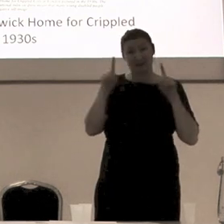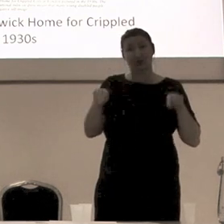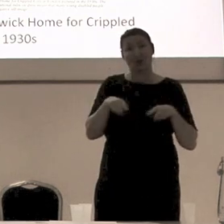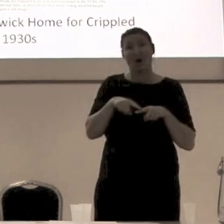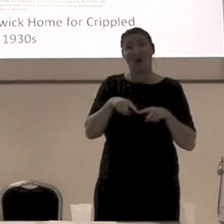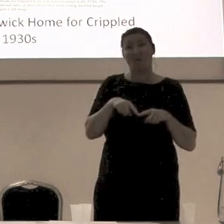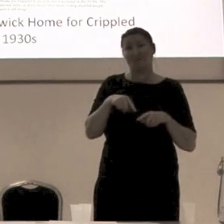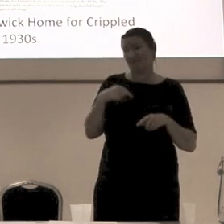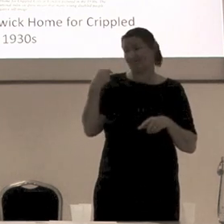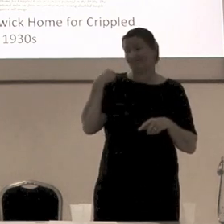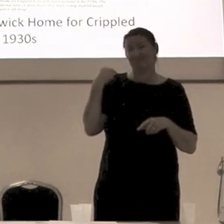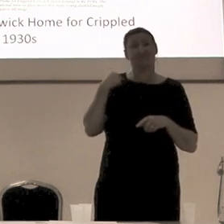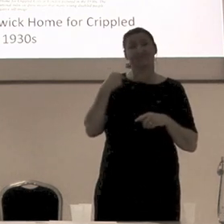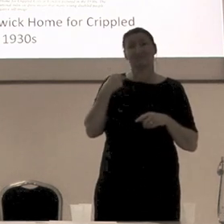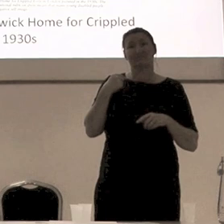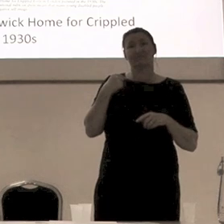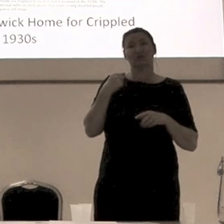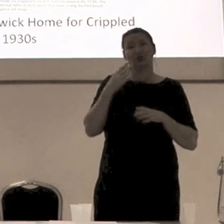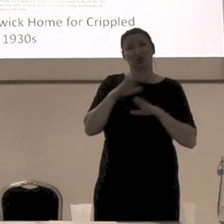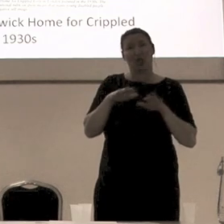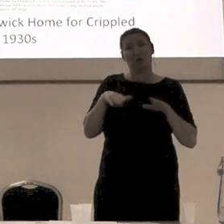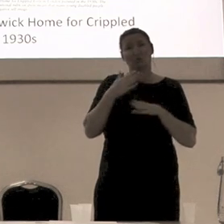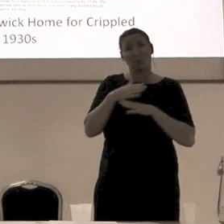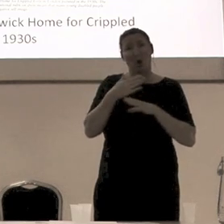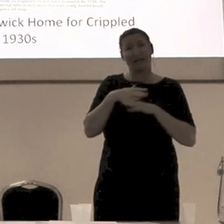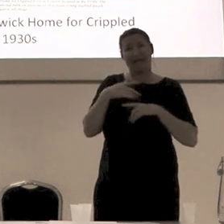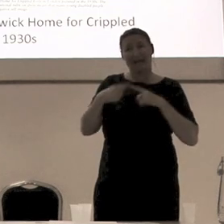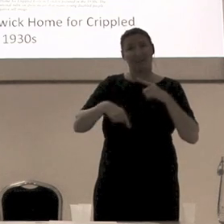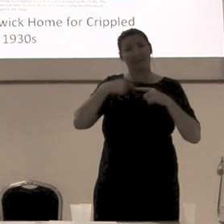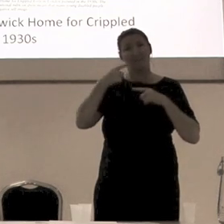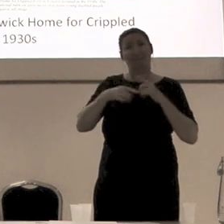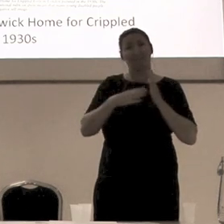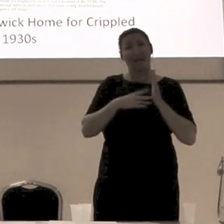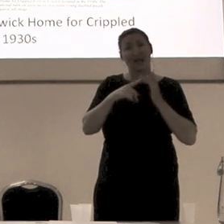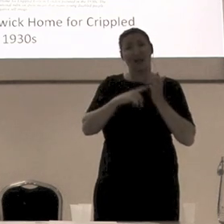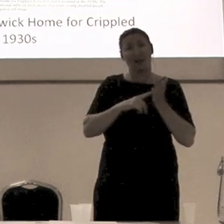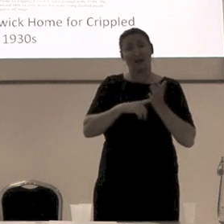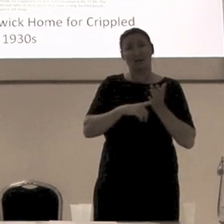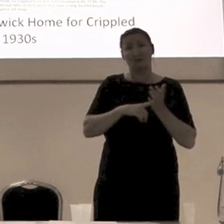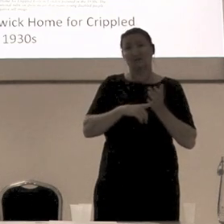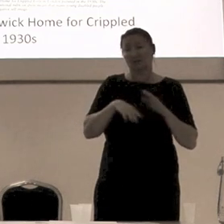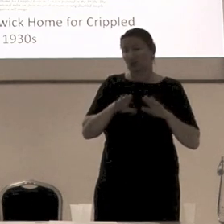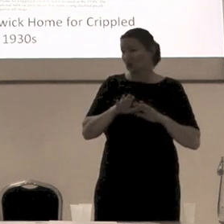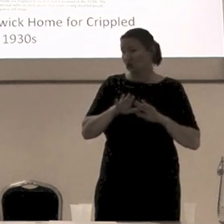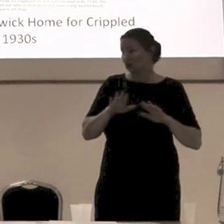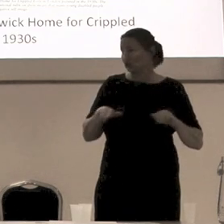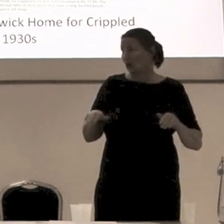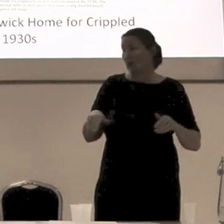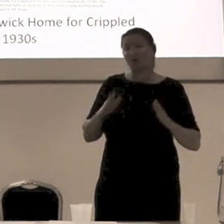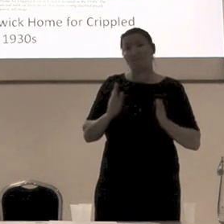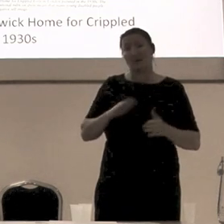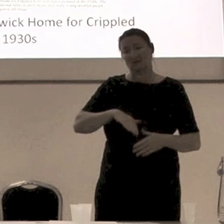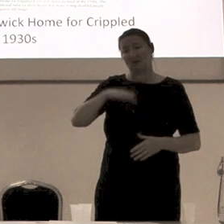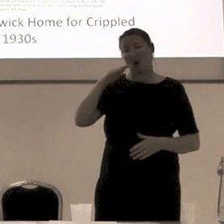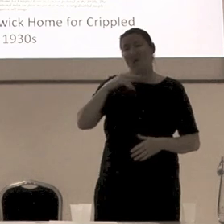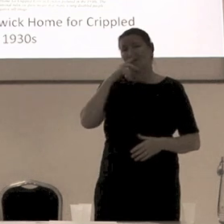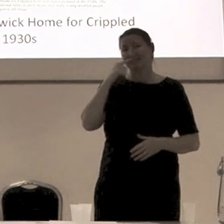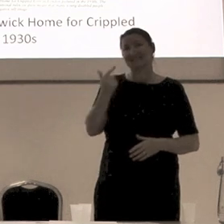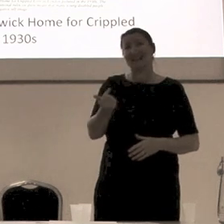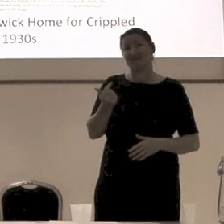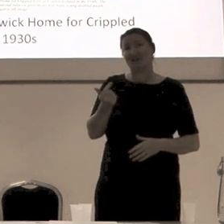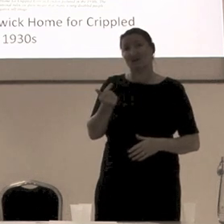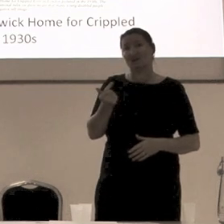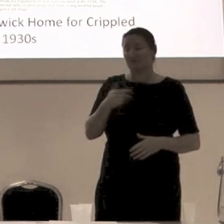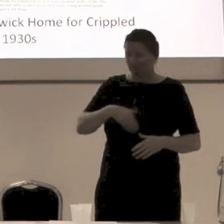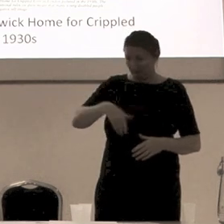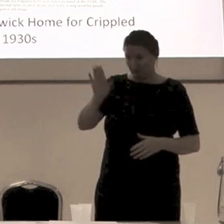19th century. It was common for children, initially they said they had to be over 7, which isn't very old, to go